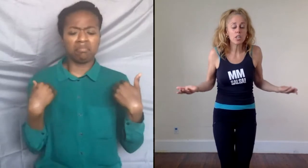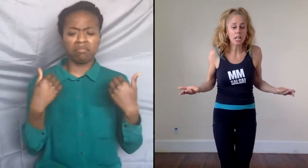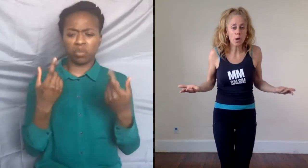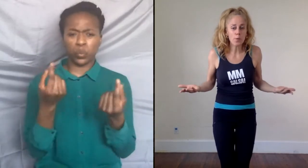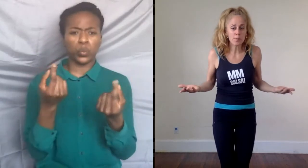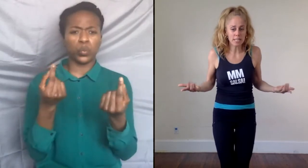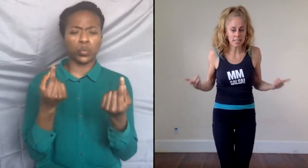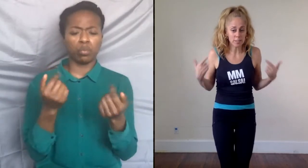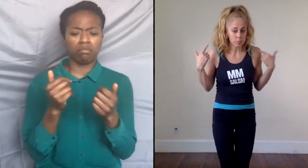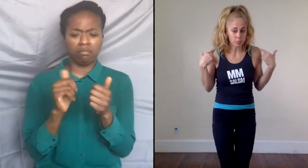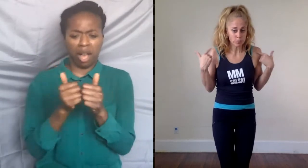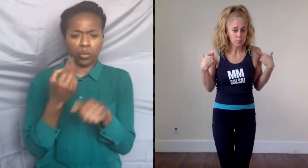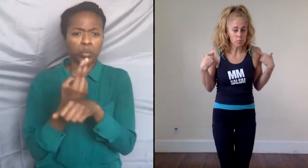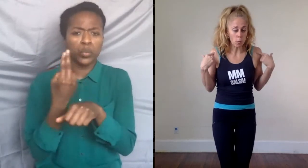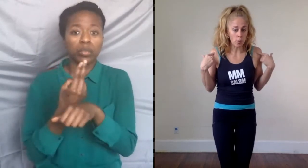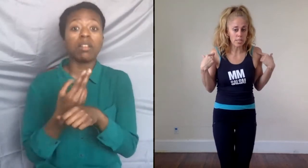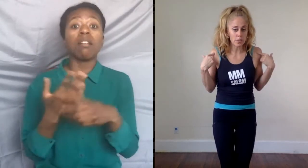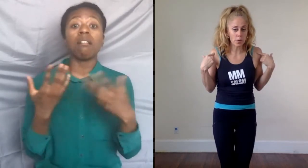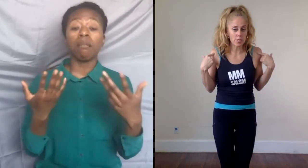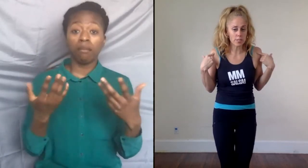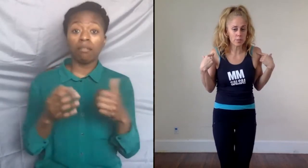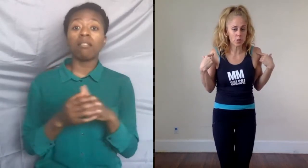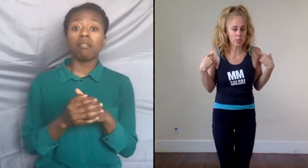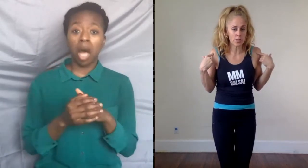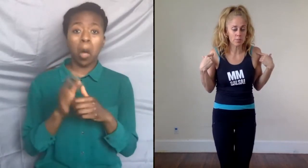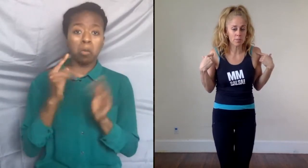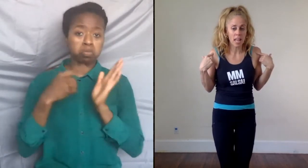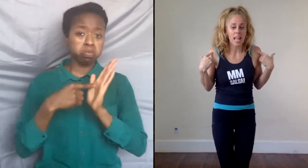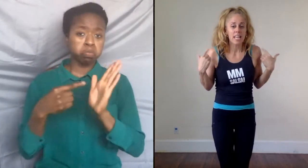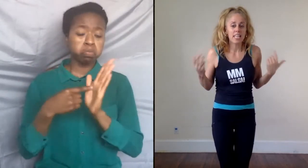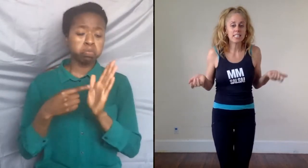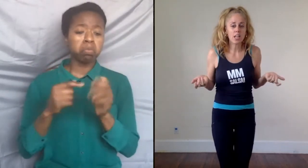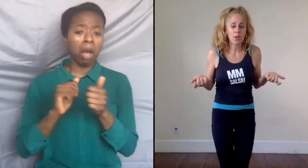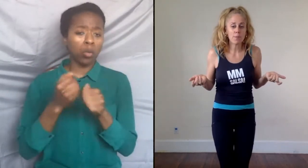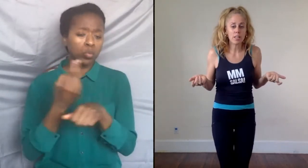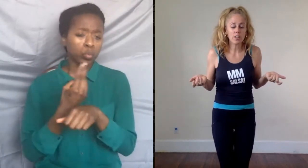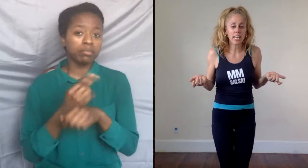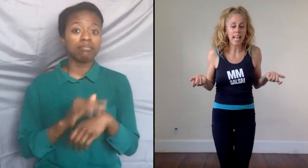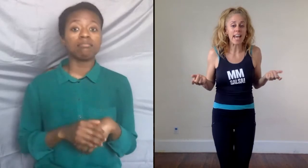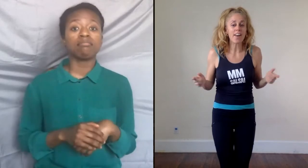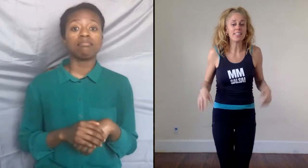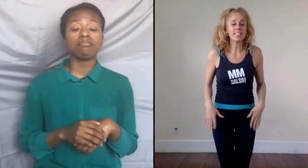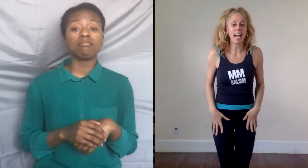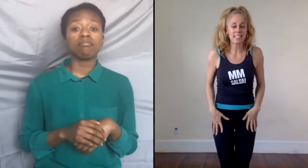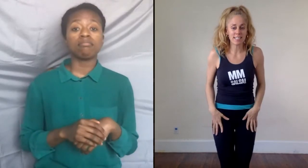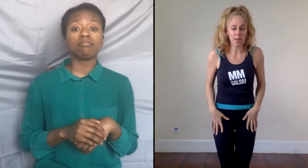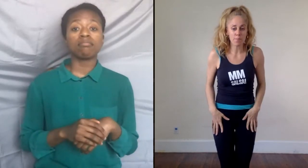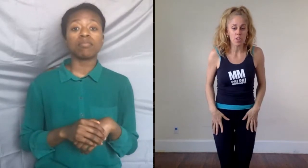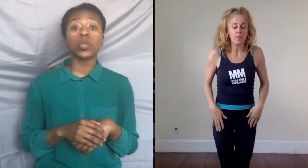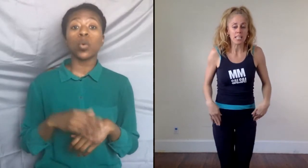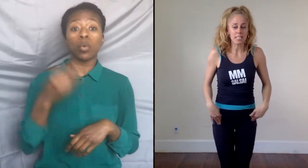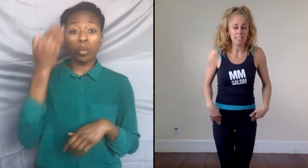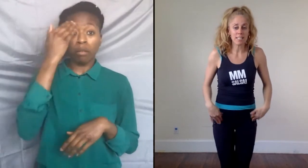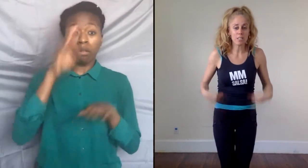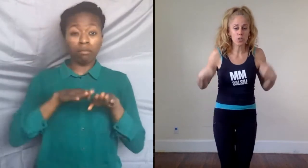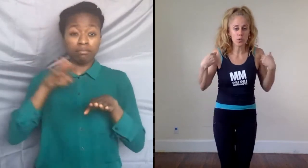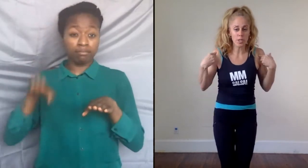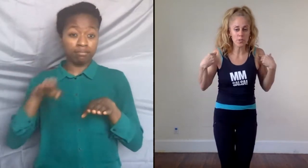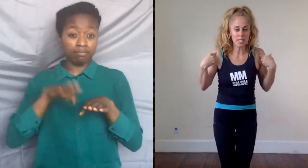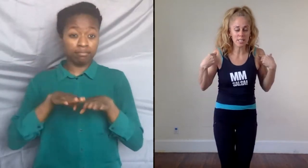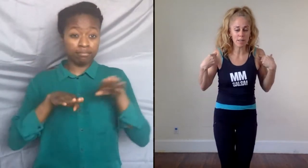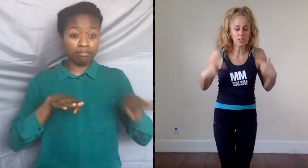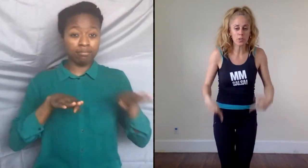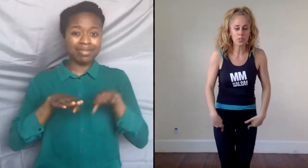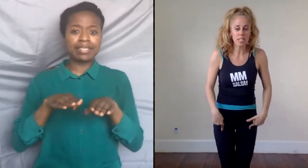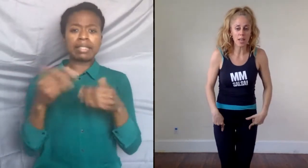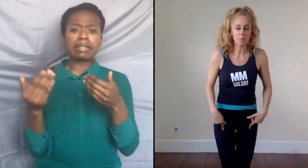Let's look at a couple places where we can throw in some shoulders. Let's start by looking at our side step, because it's easy to do where